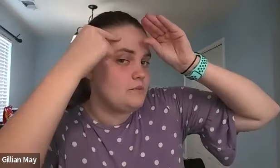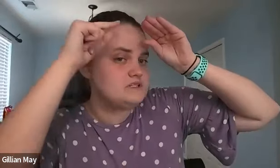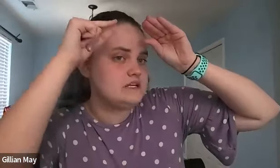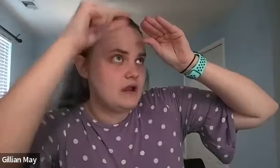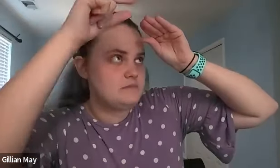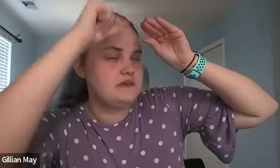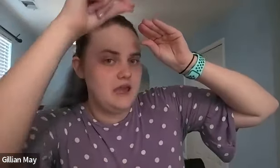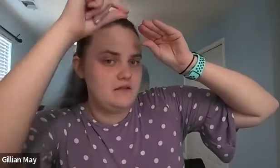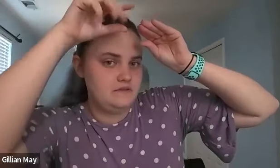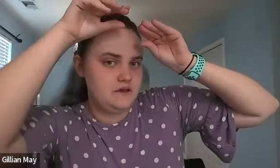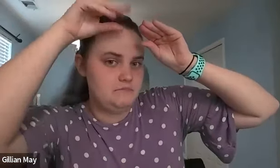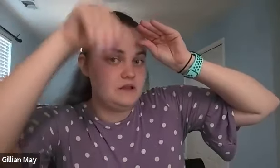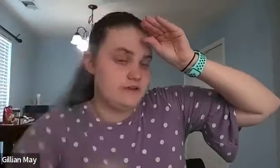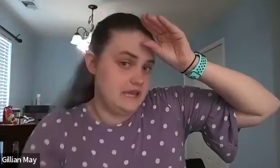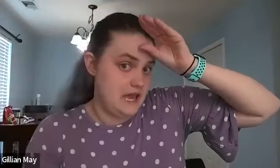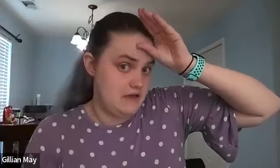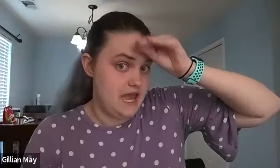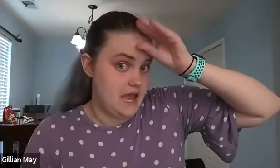almost like grabbing the cat, like the bill of a hat.